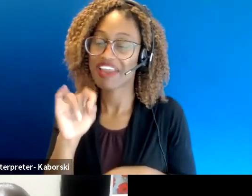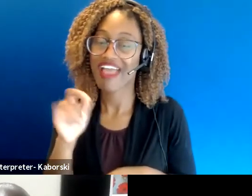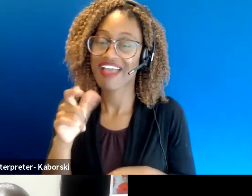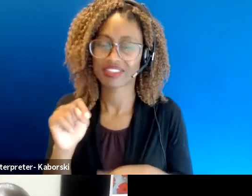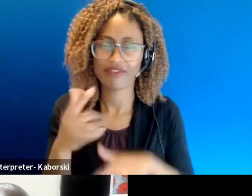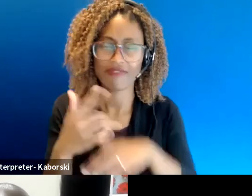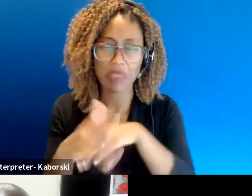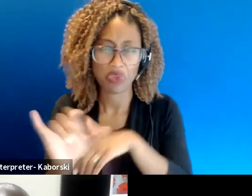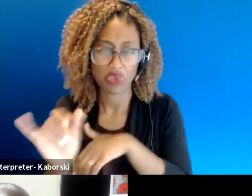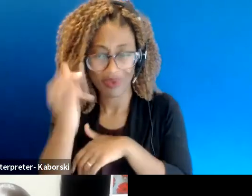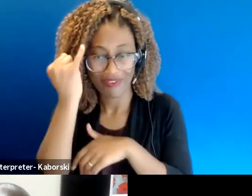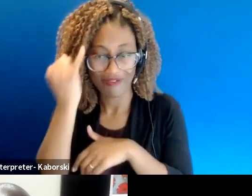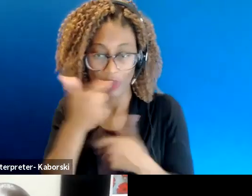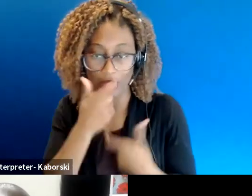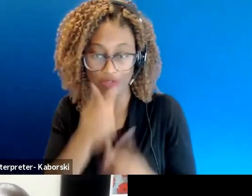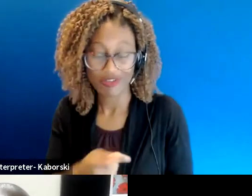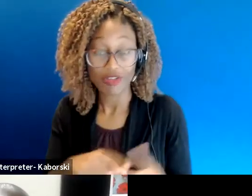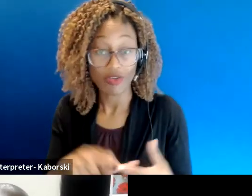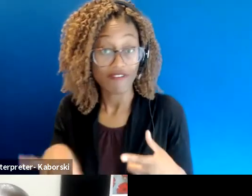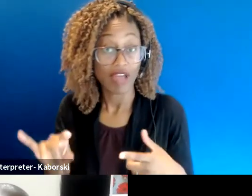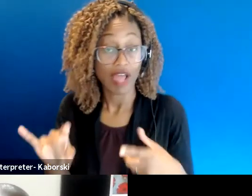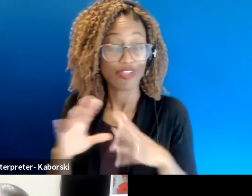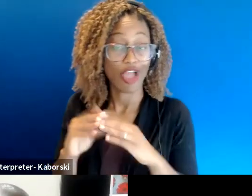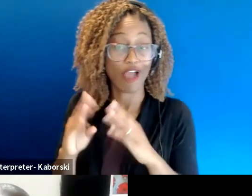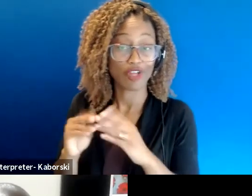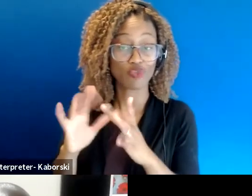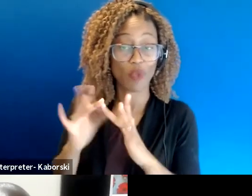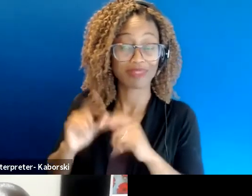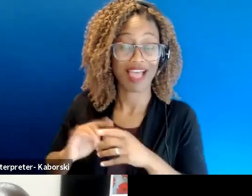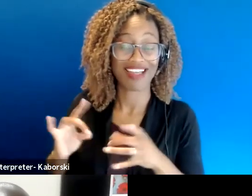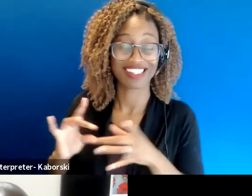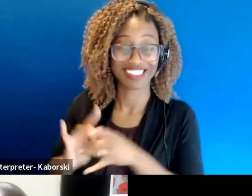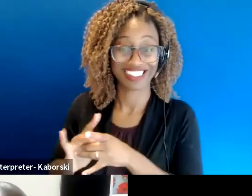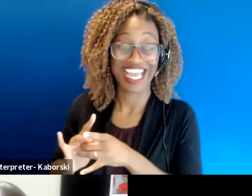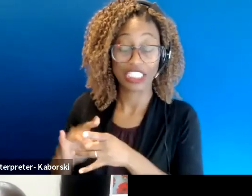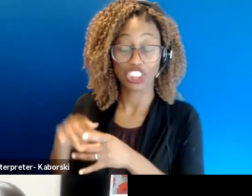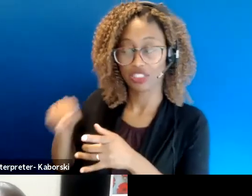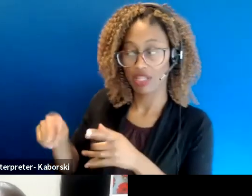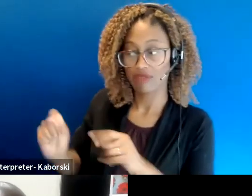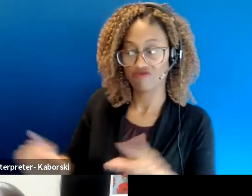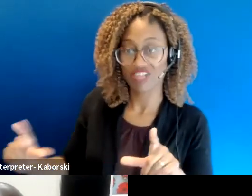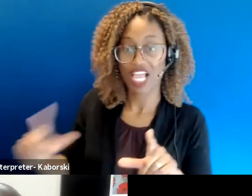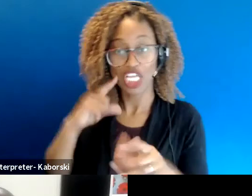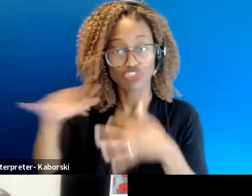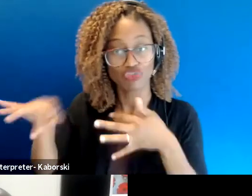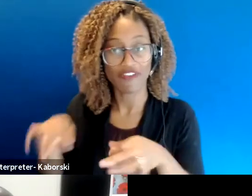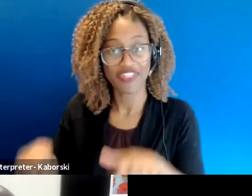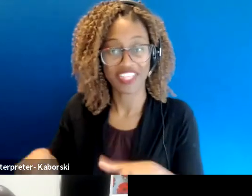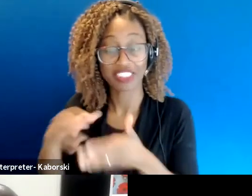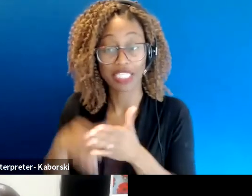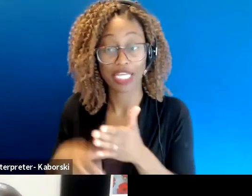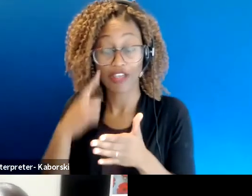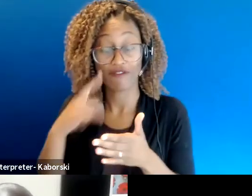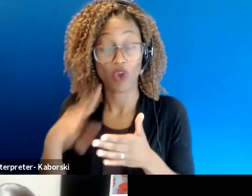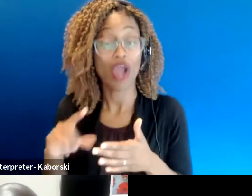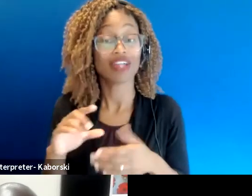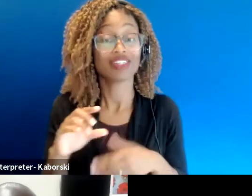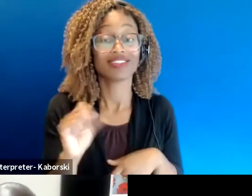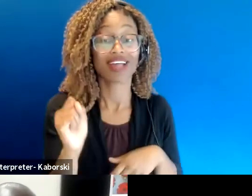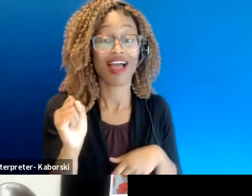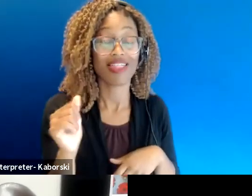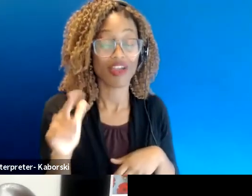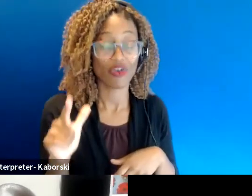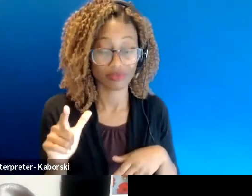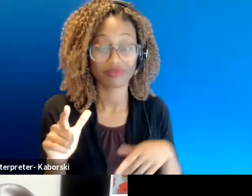can find that in the conference website connection. Instructions for this section. For sign language interpreting, you